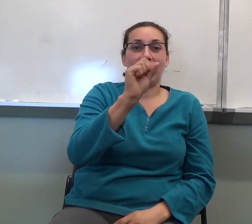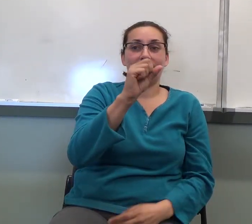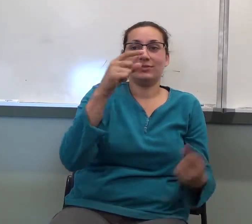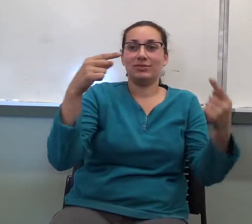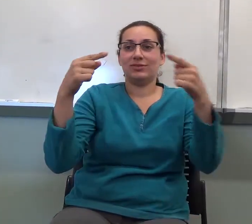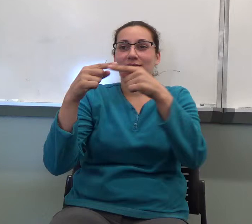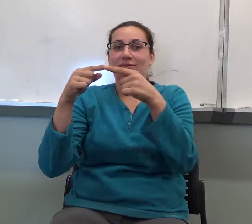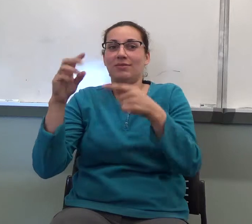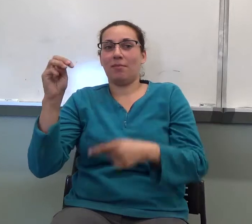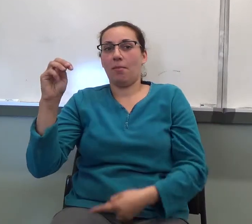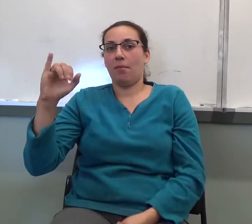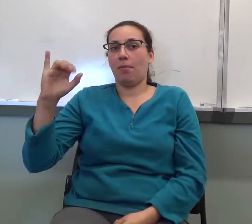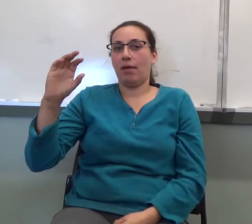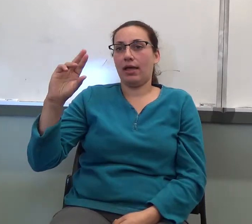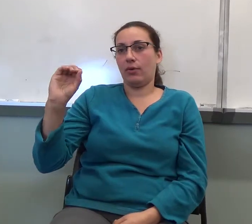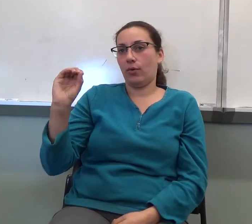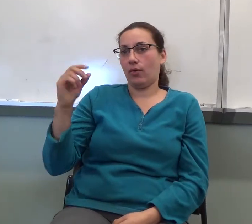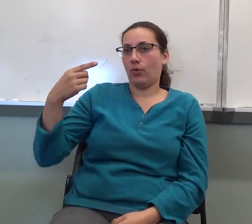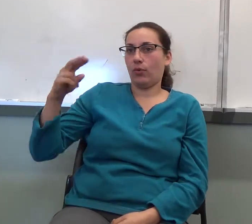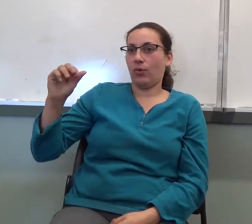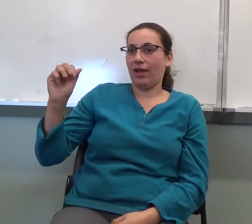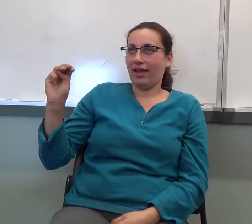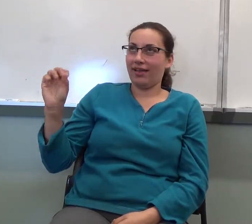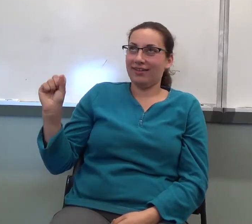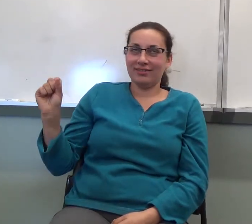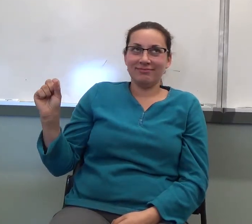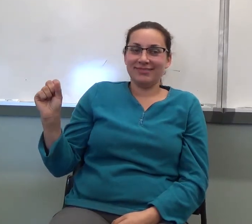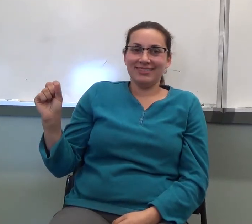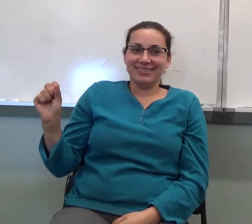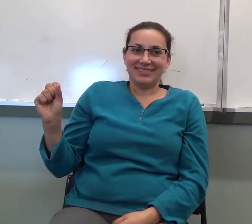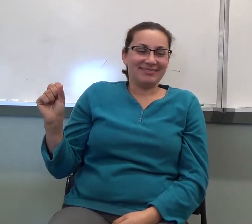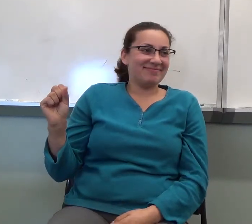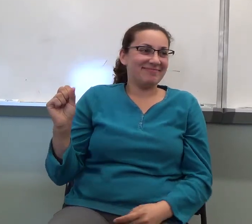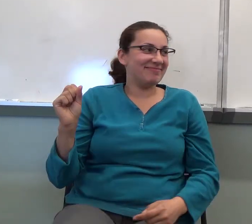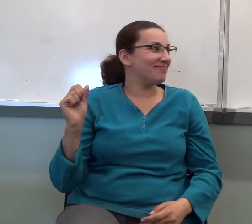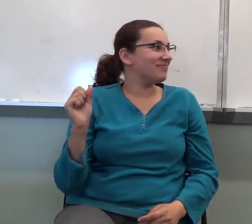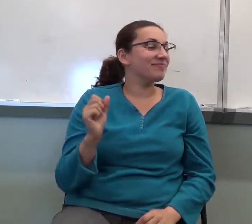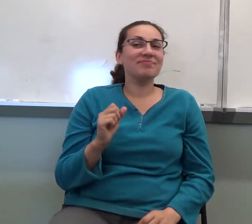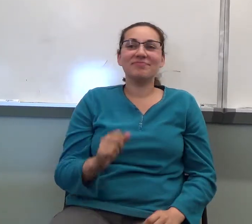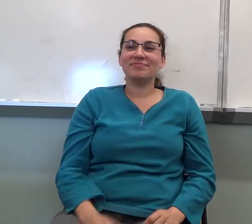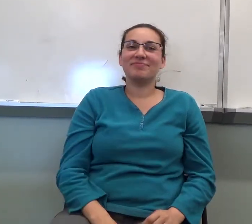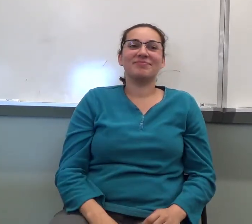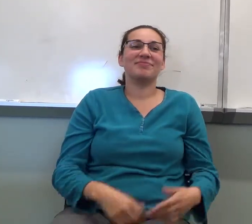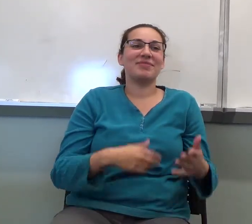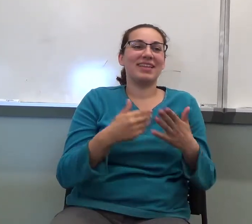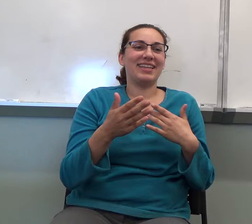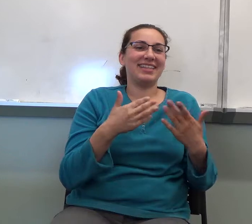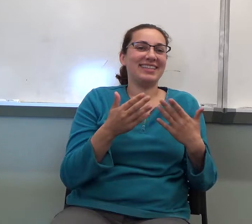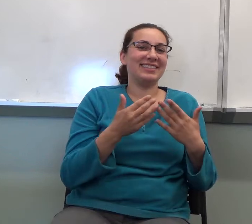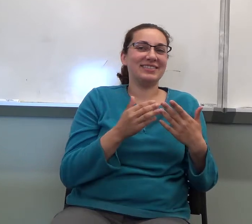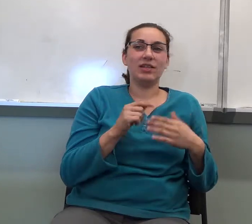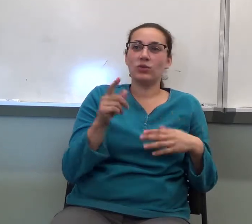Okay, we're in the metric system. Certainly, on your cheat sheet, you should have a prefix